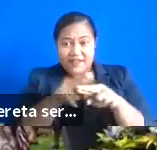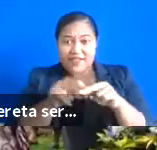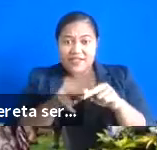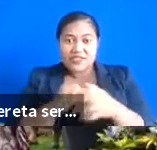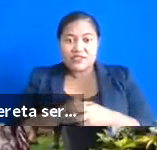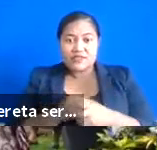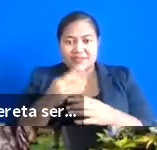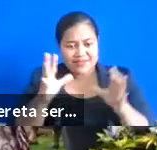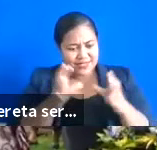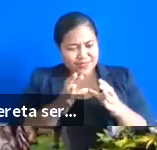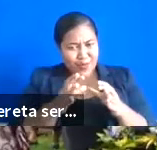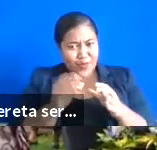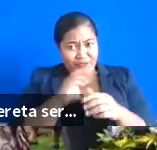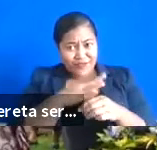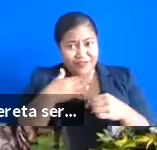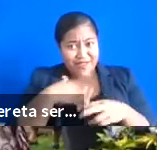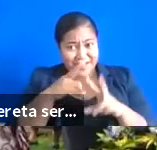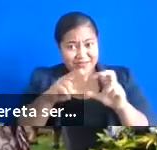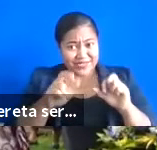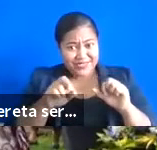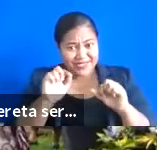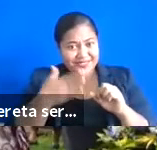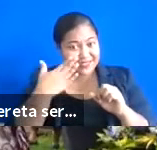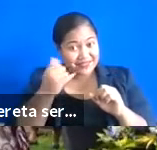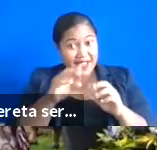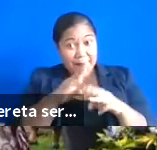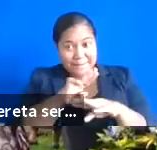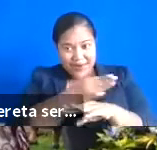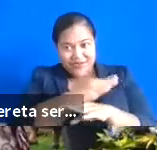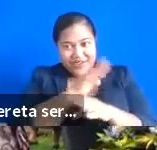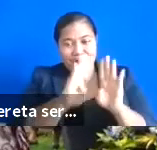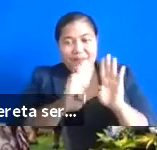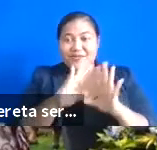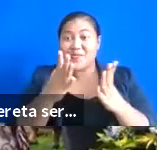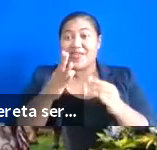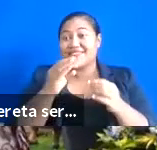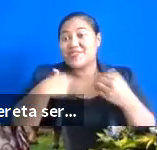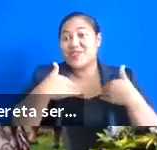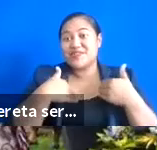of my research in Machine Science at the University of Hawaii at Manoa.